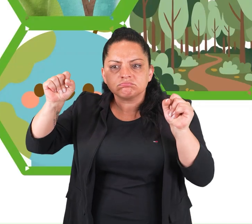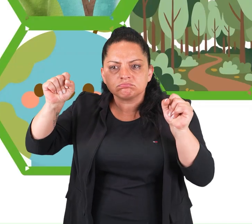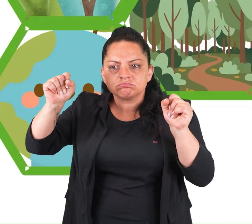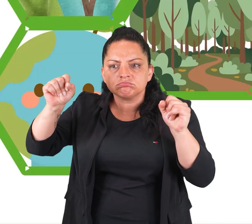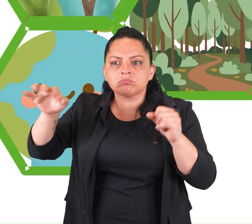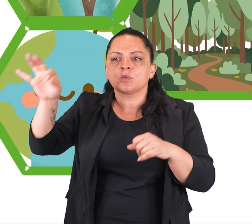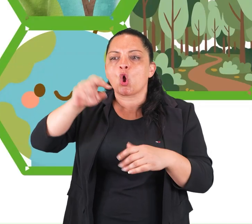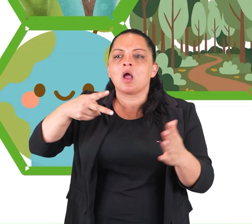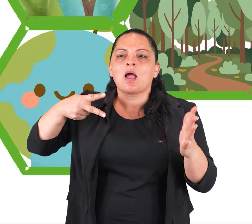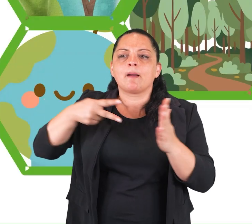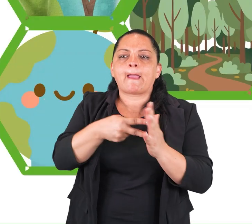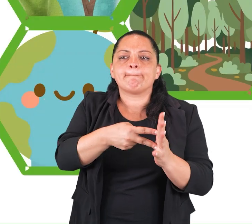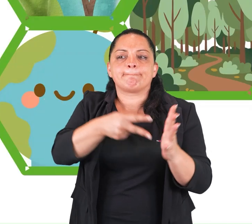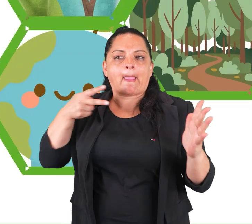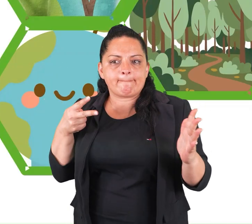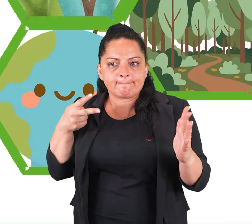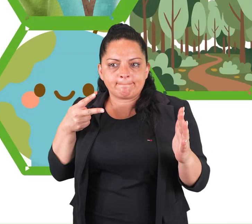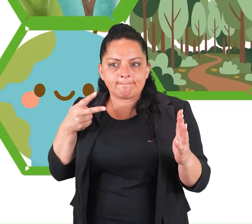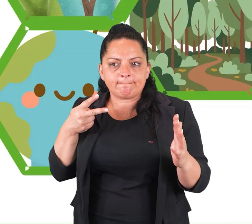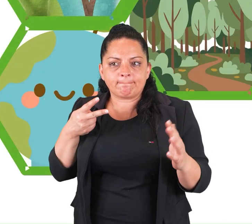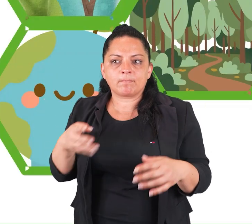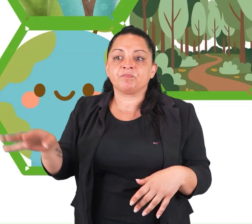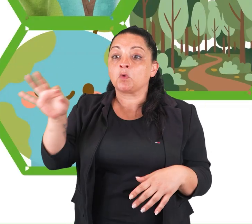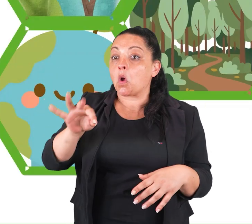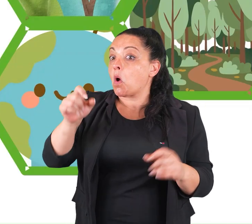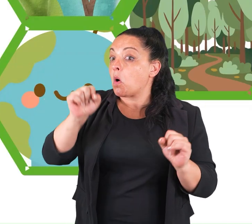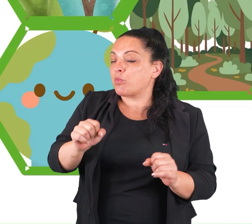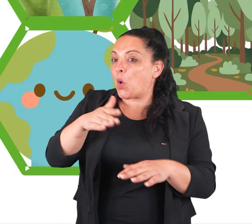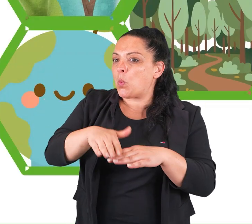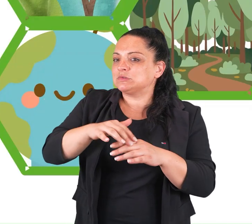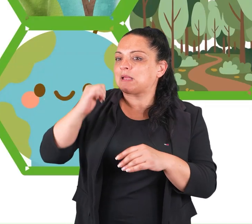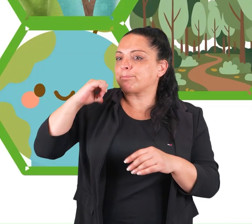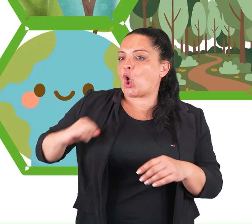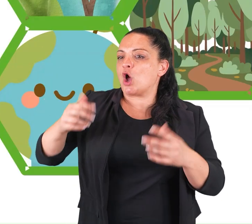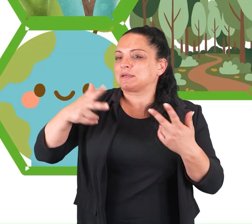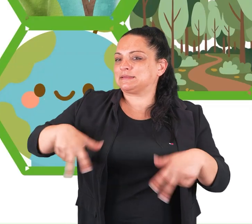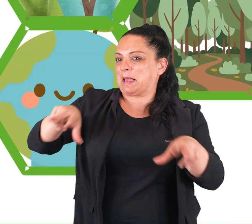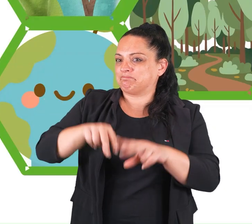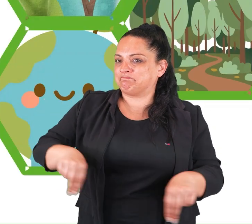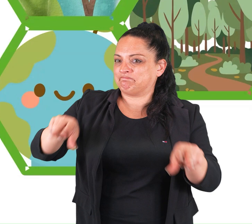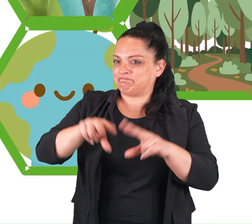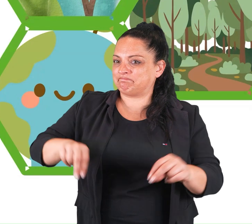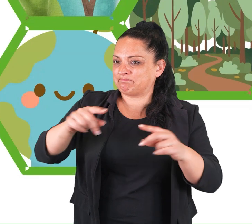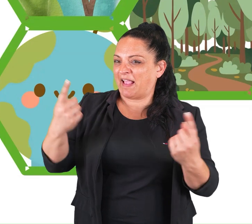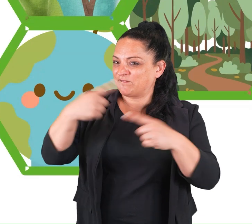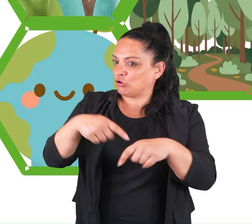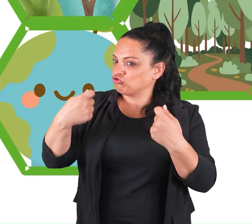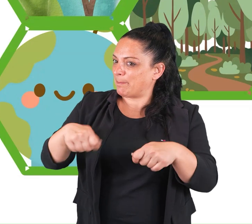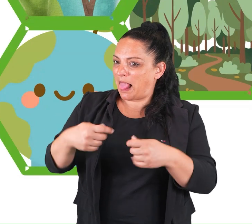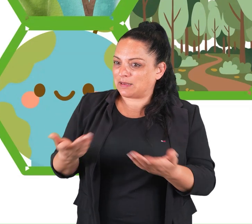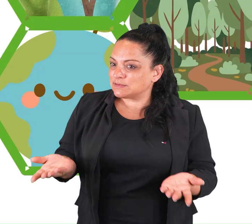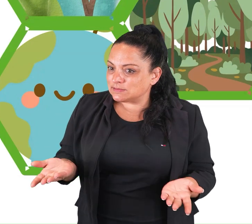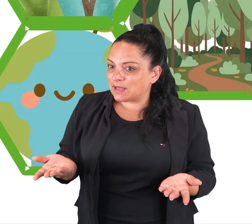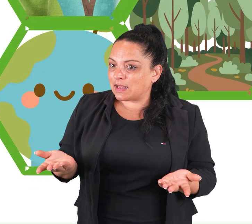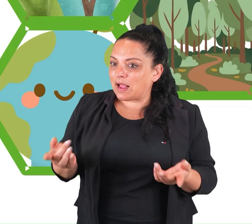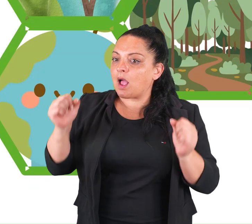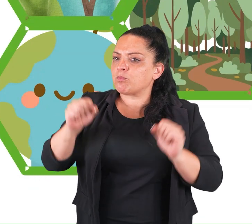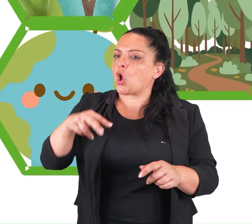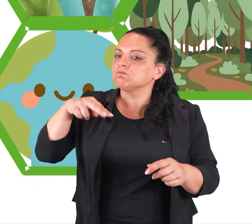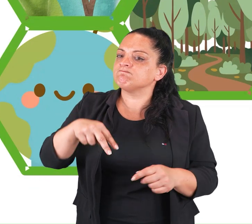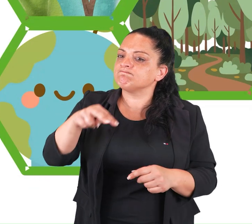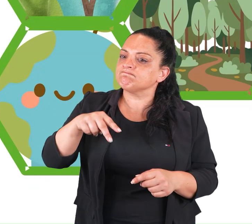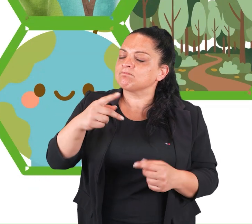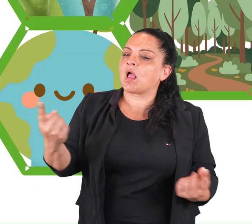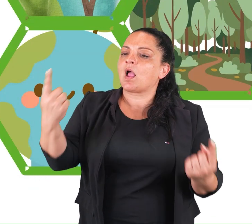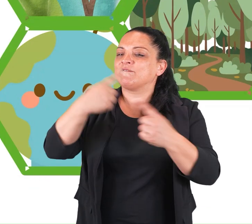can choose to turn off the lights or unplug chargers. You can carry a reusable bag instead of using